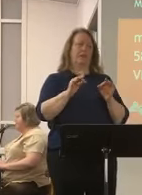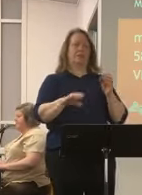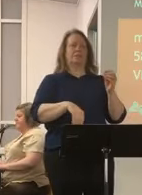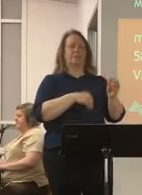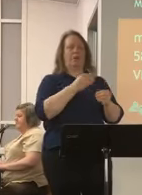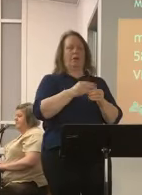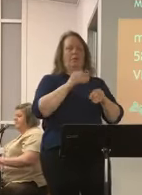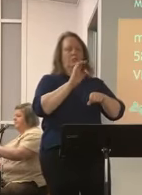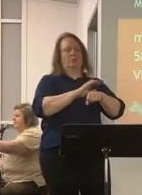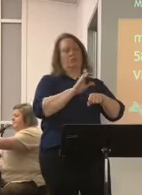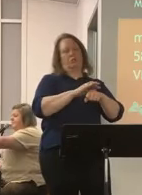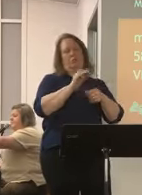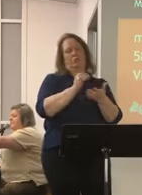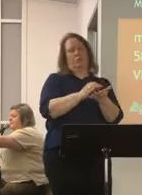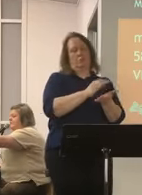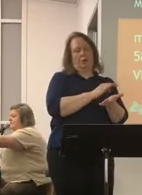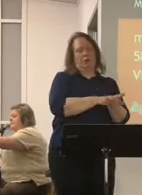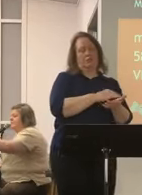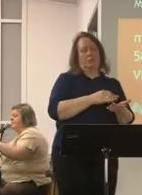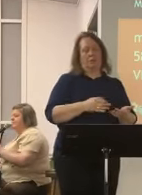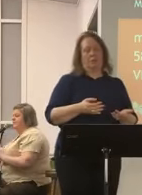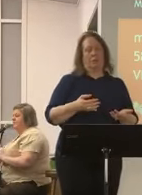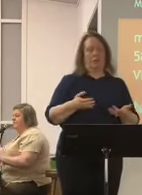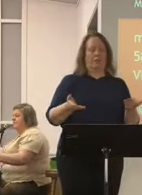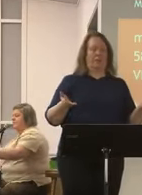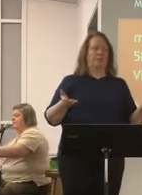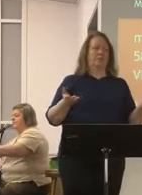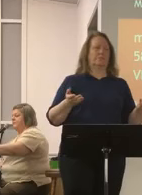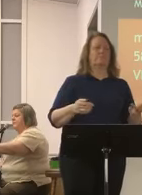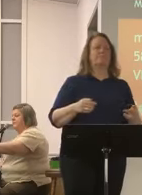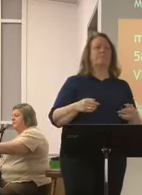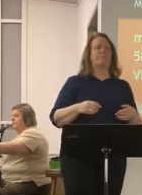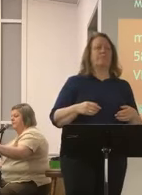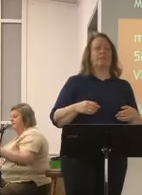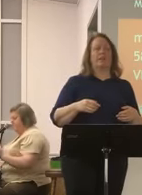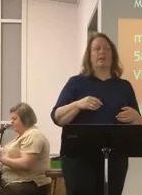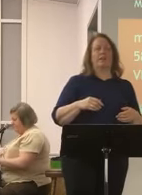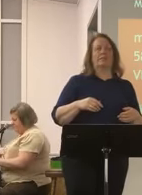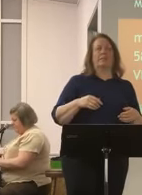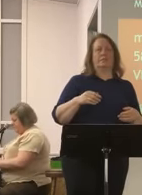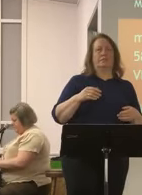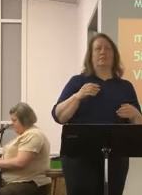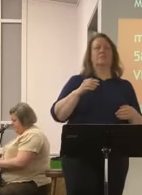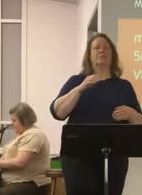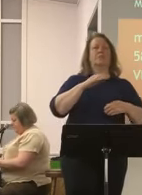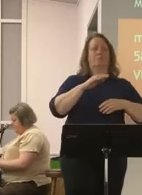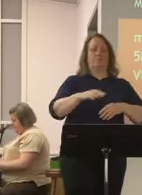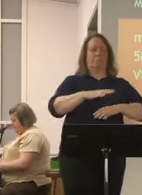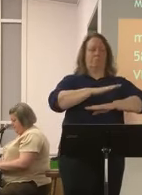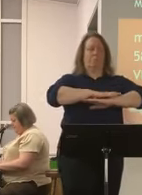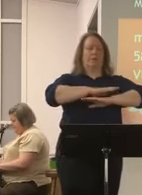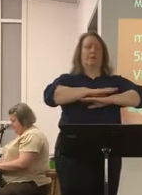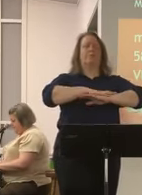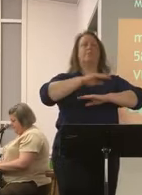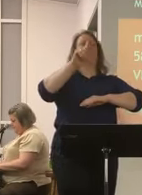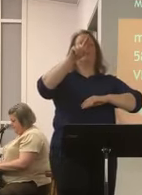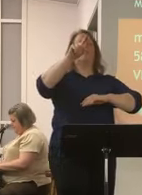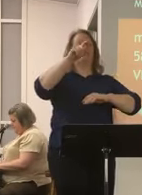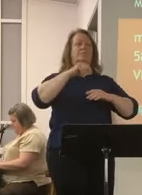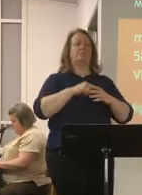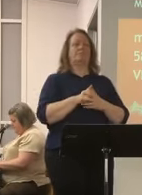includes the budget and other things, and just how the church is structured. If you didn't get a copy, you're welcome to the copy. They're on the back